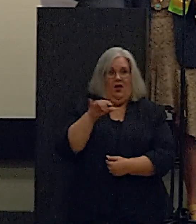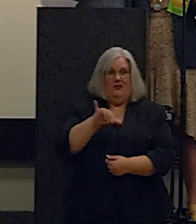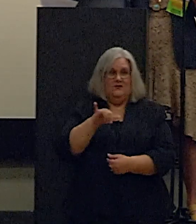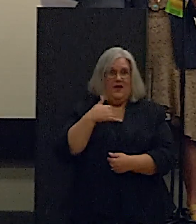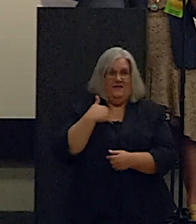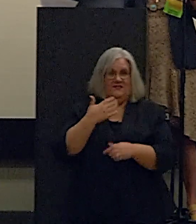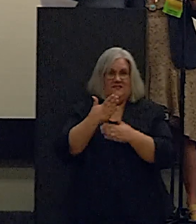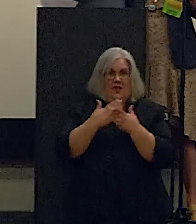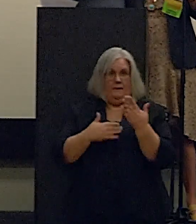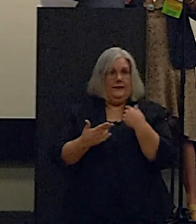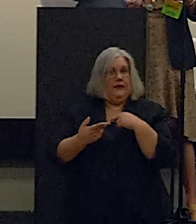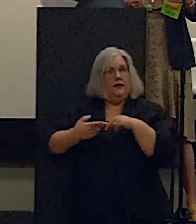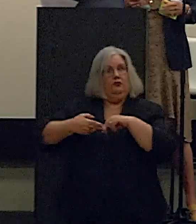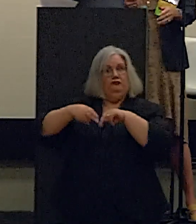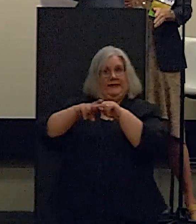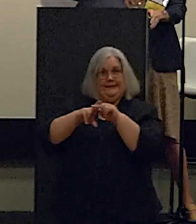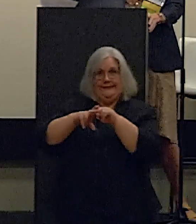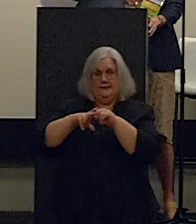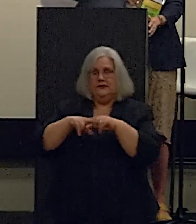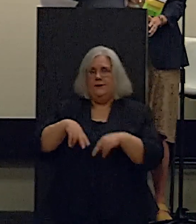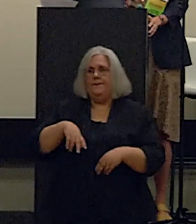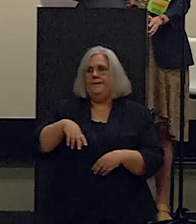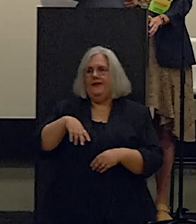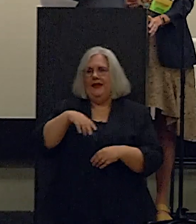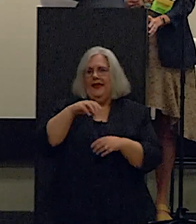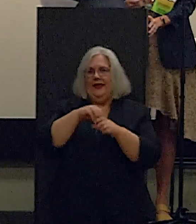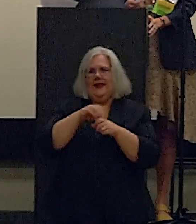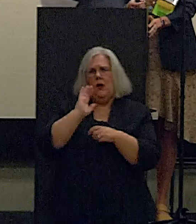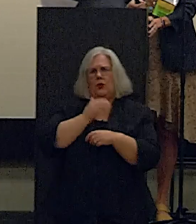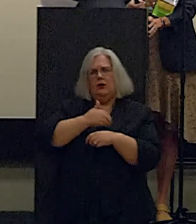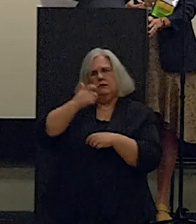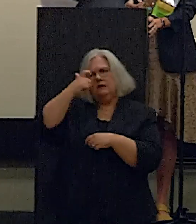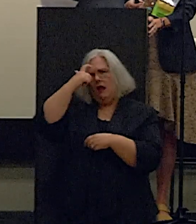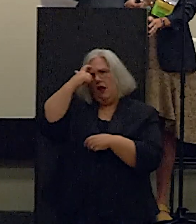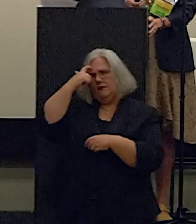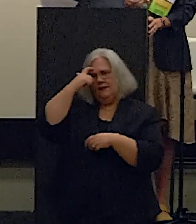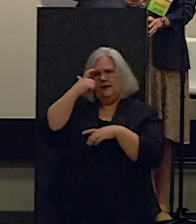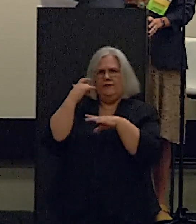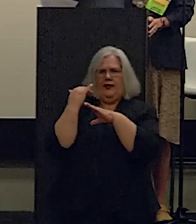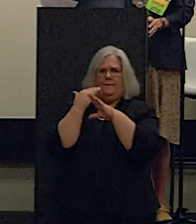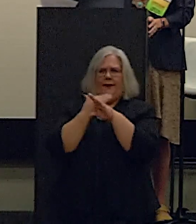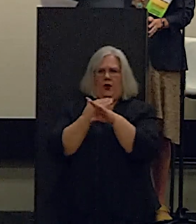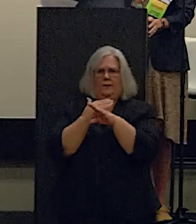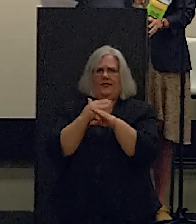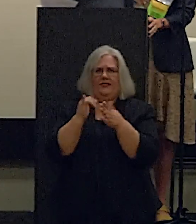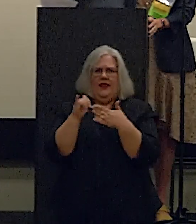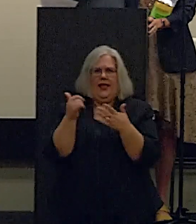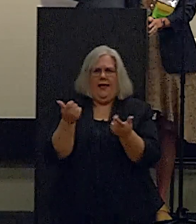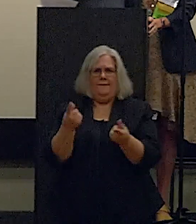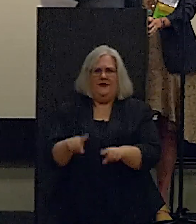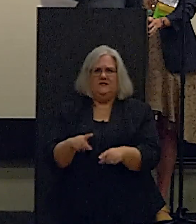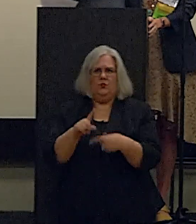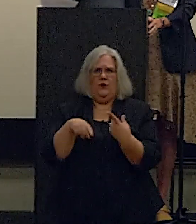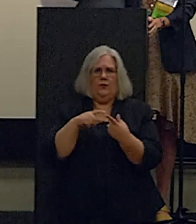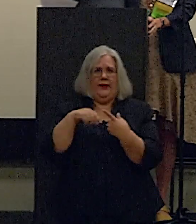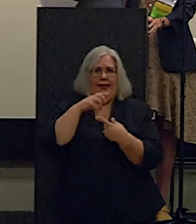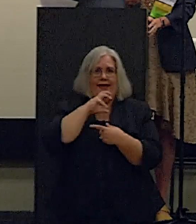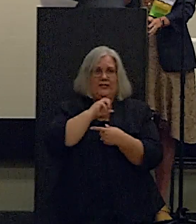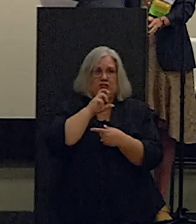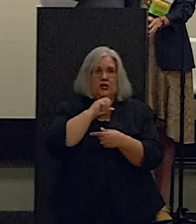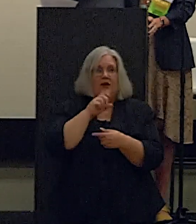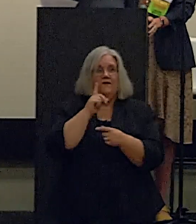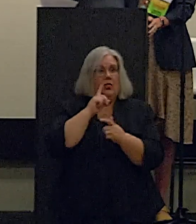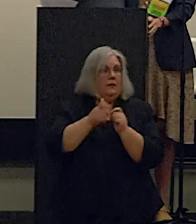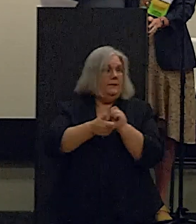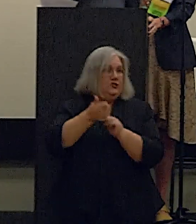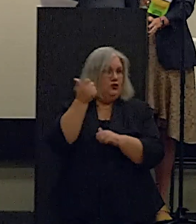increases. And our cognitive impairment that happens as we age. For the majority, we